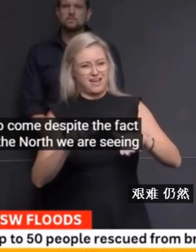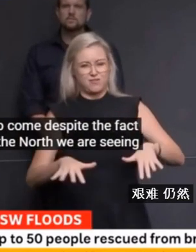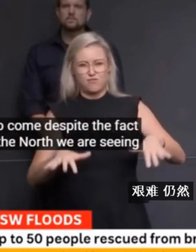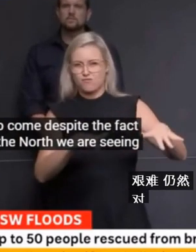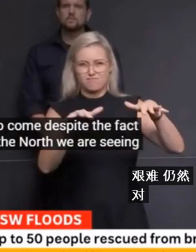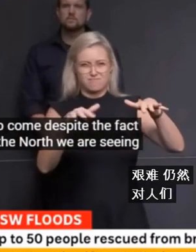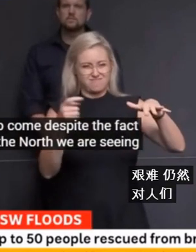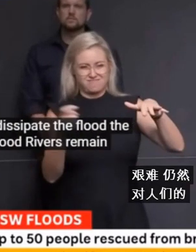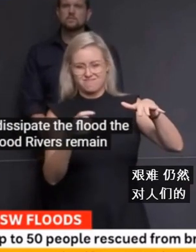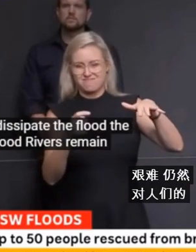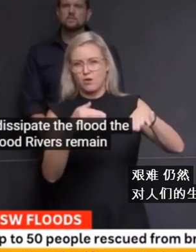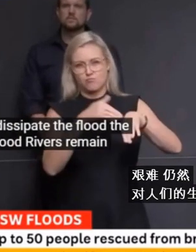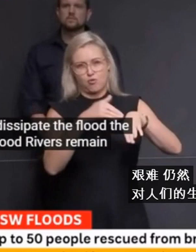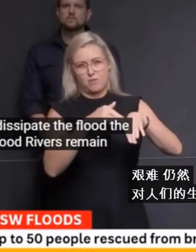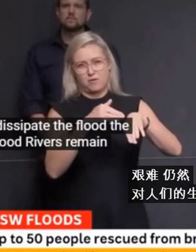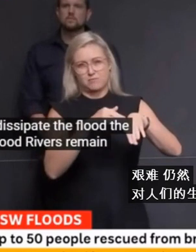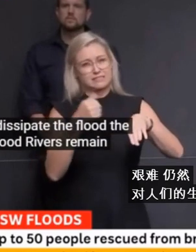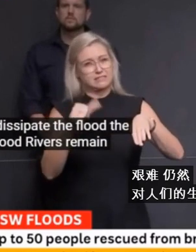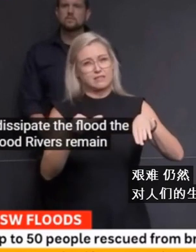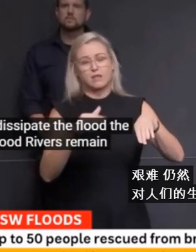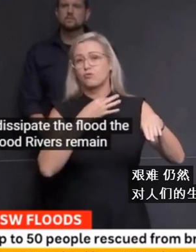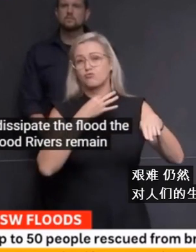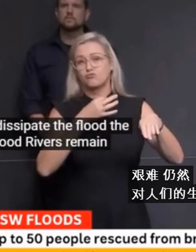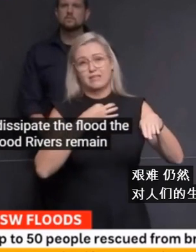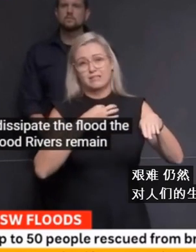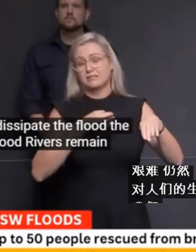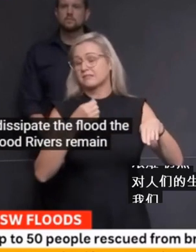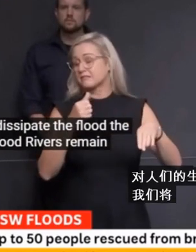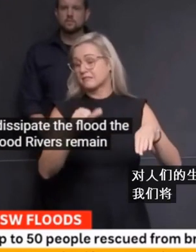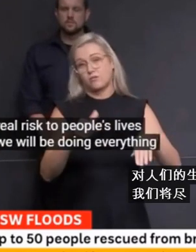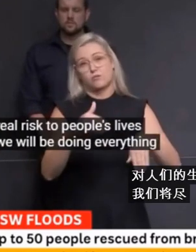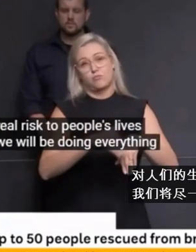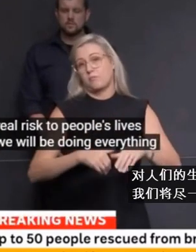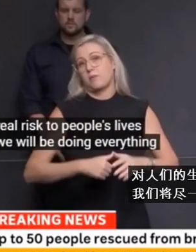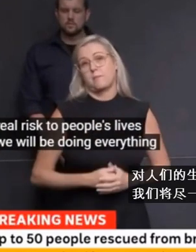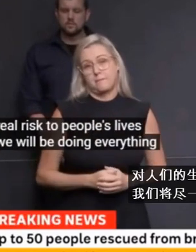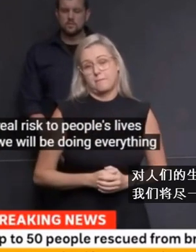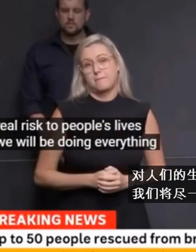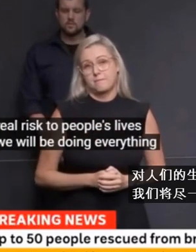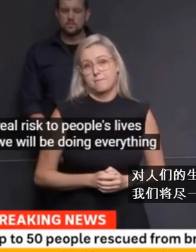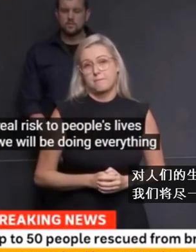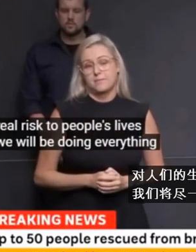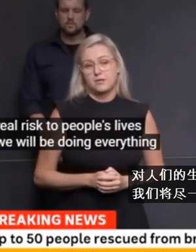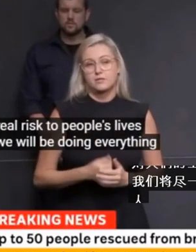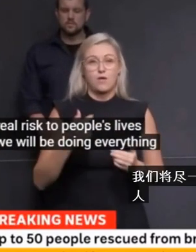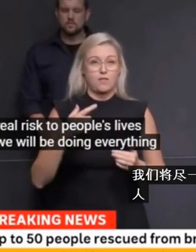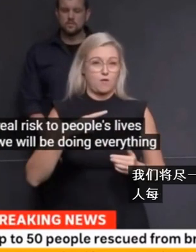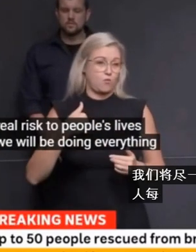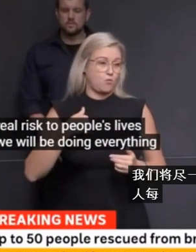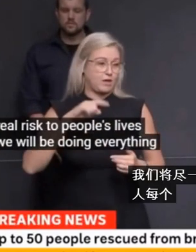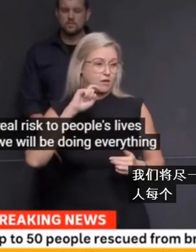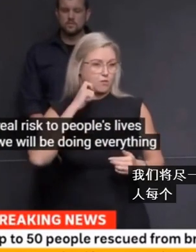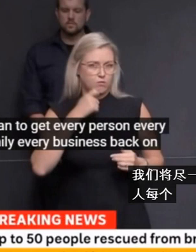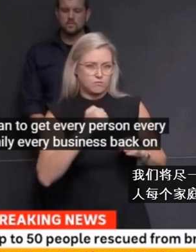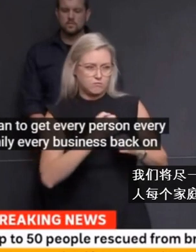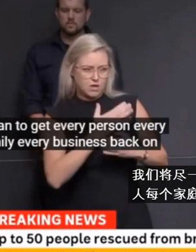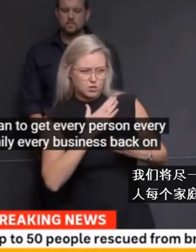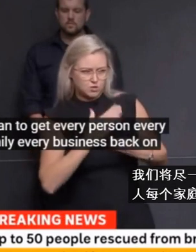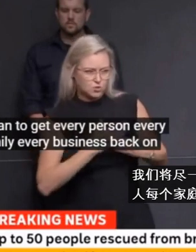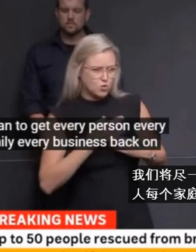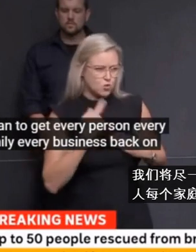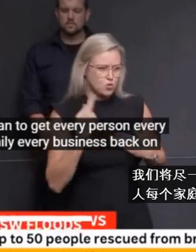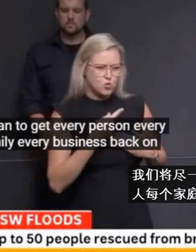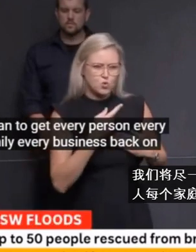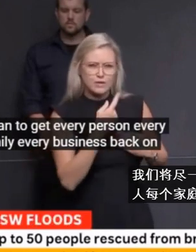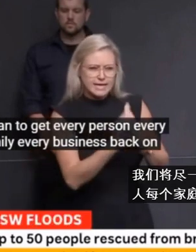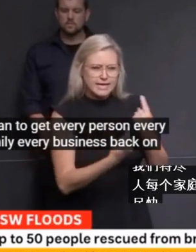a real risk to people's lives. And we will be doing everything we can to get every person, every family,